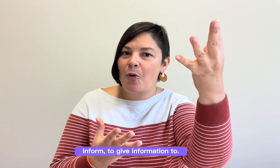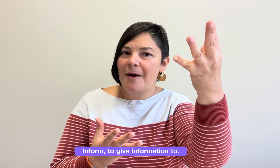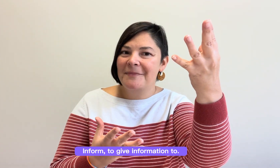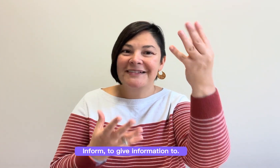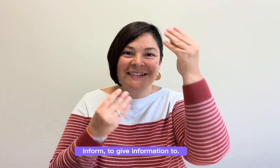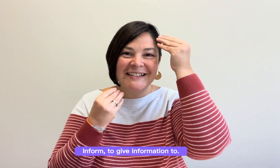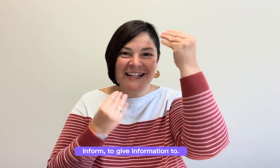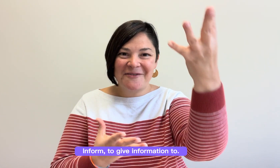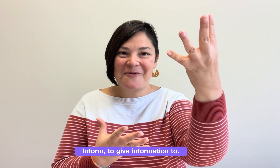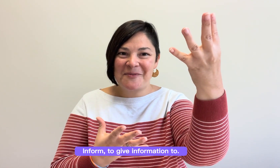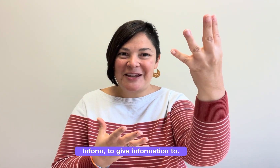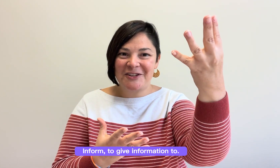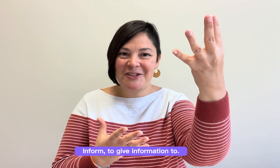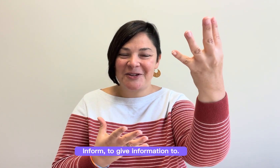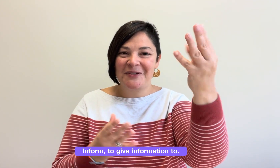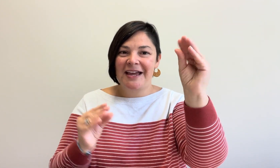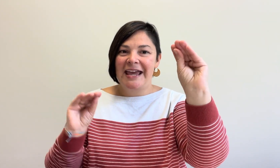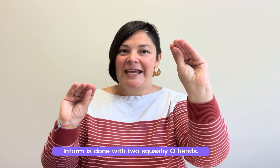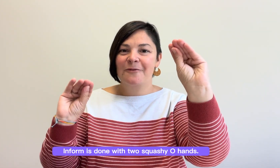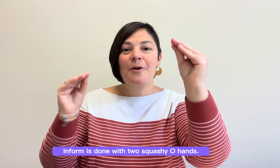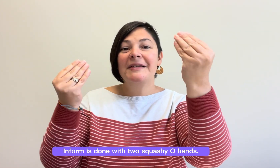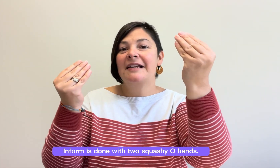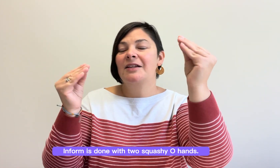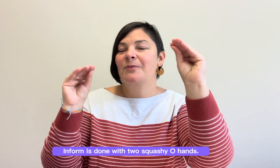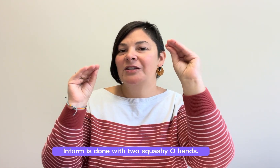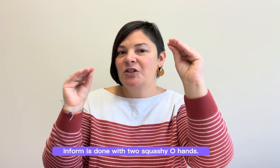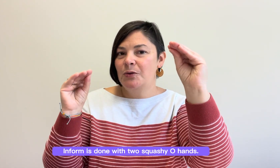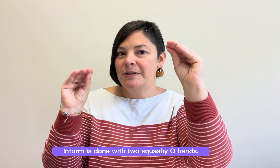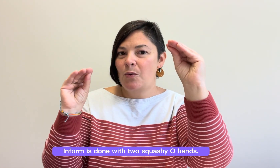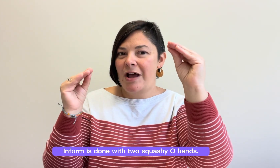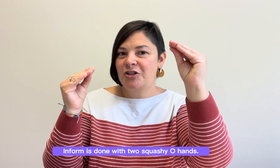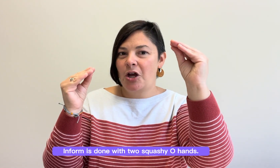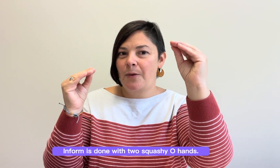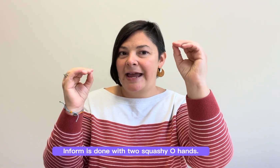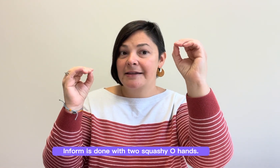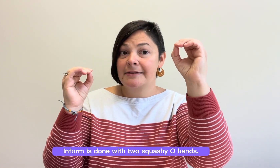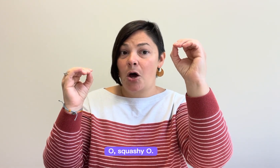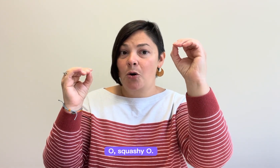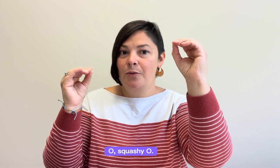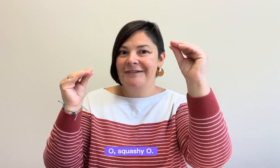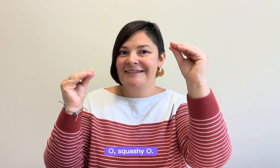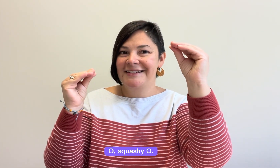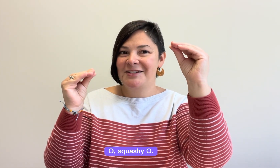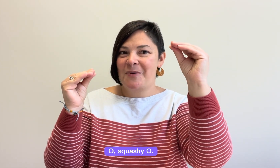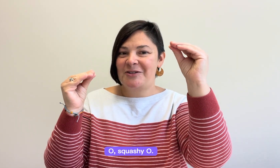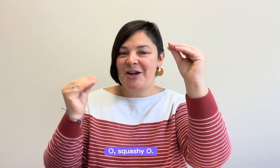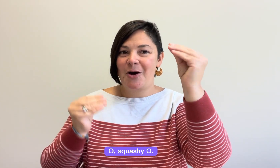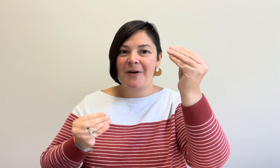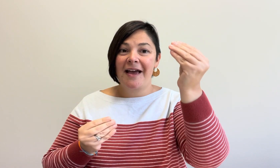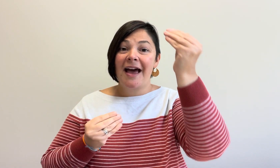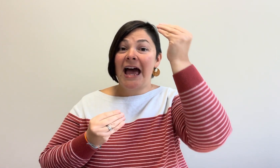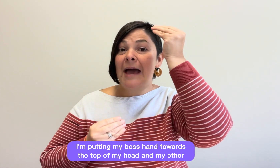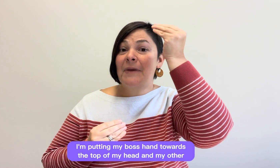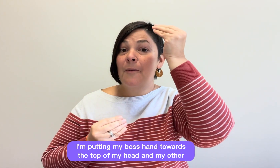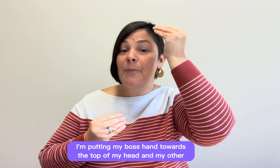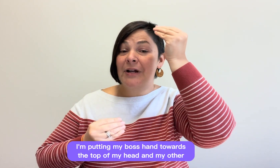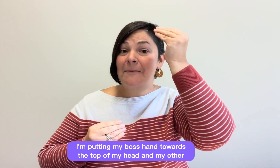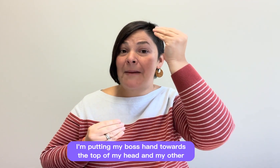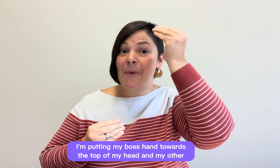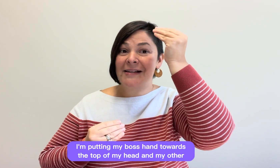Inform. To give information to. Inform is down with 2 squashy O hands. O, squashy O. I'm putting my box